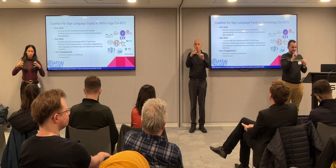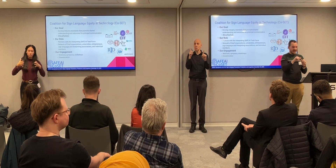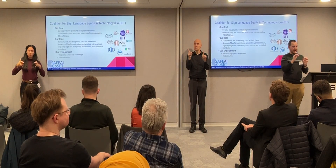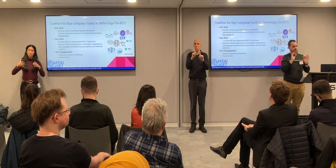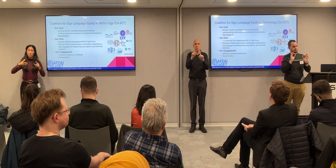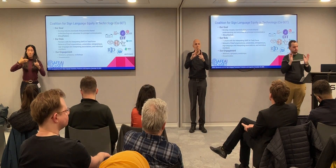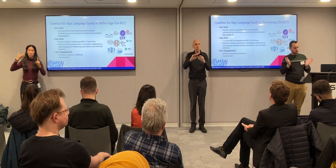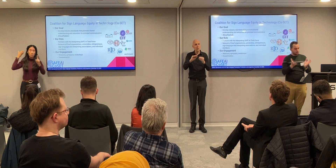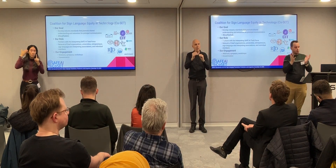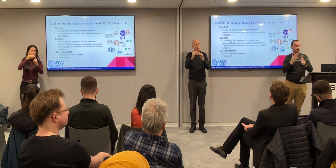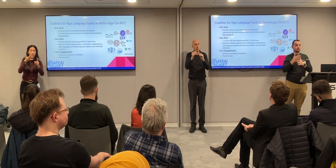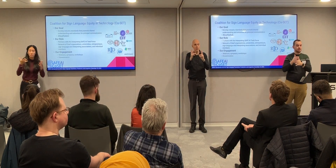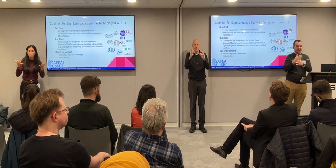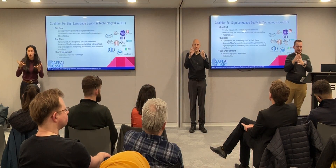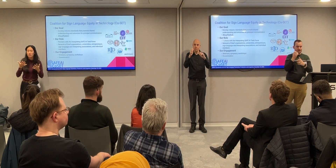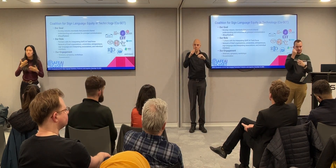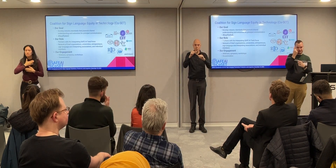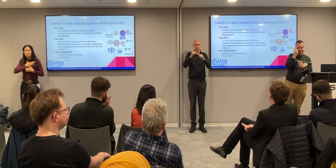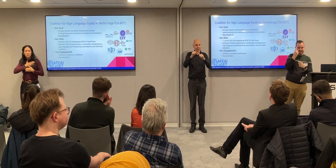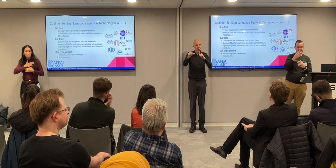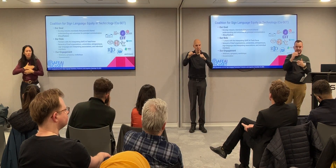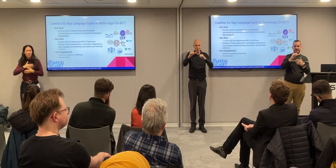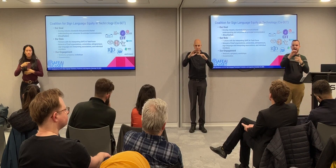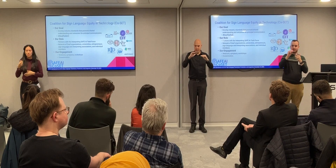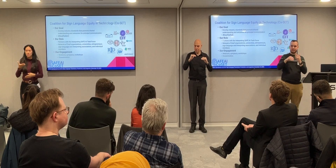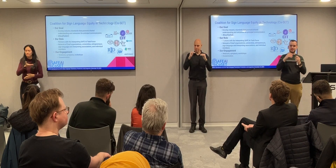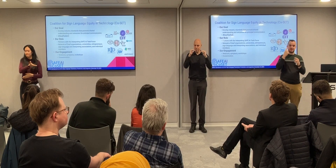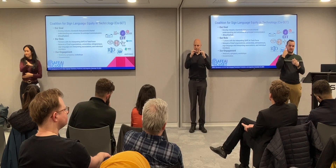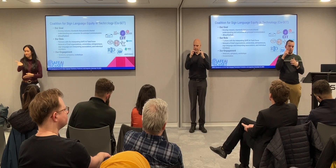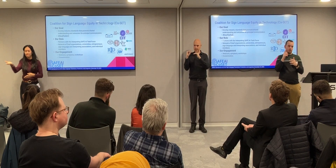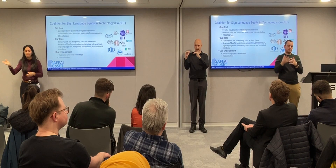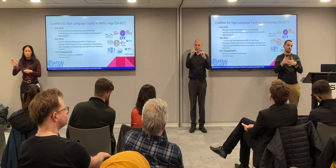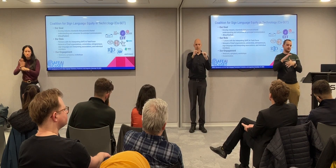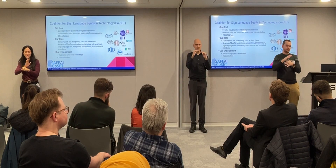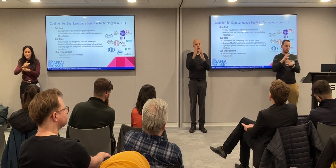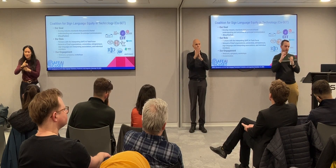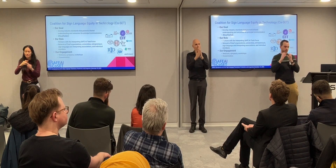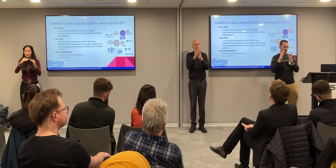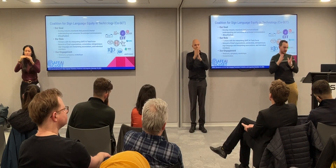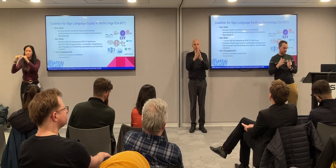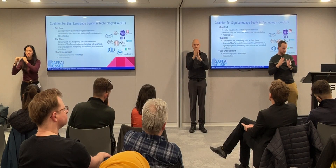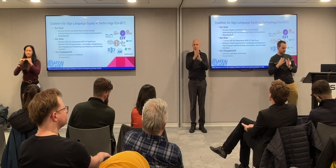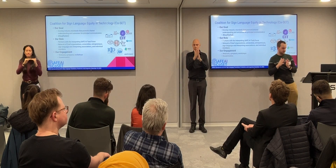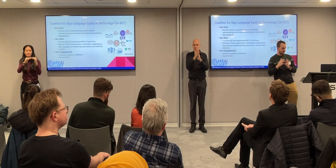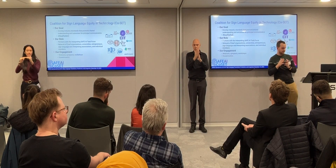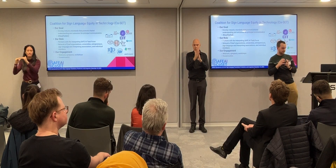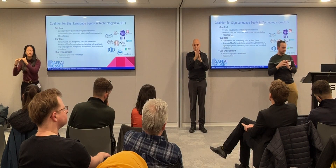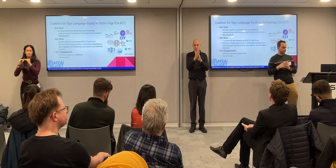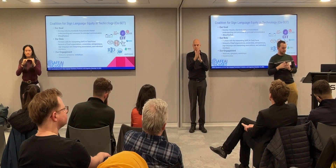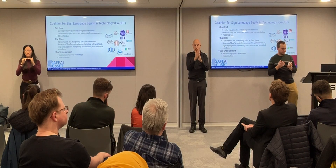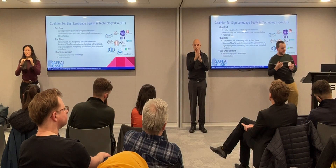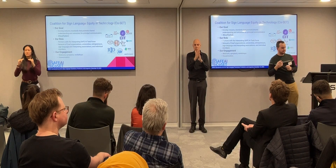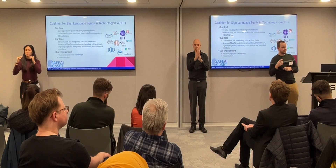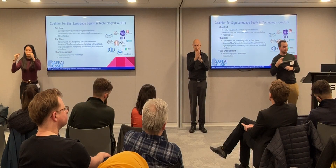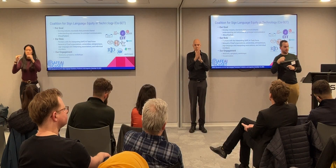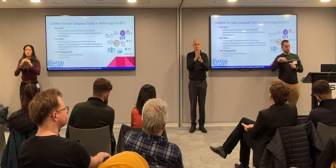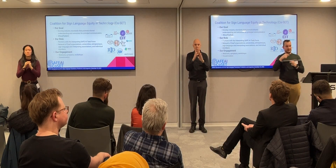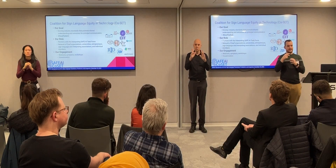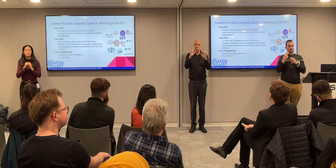industry standards that promote shared understanding and outcomes for what we call